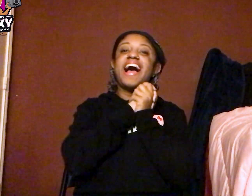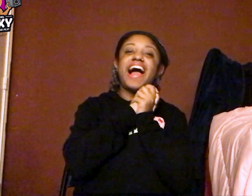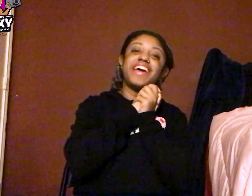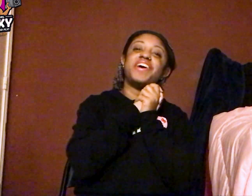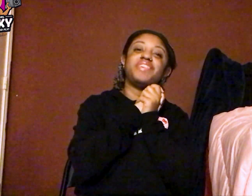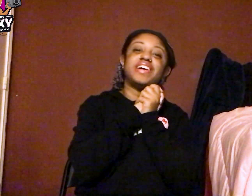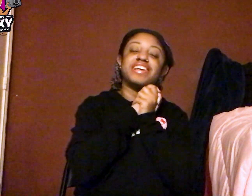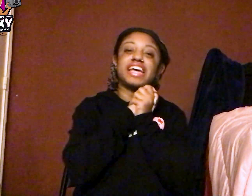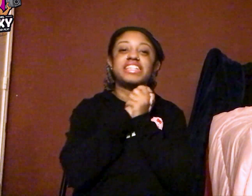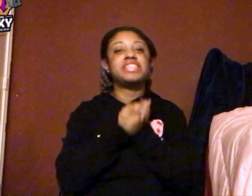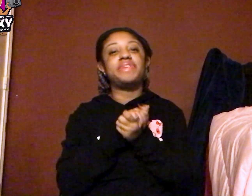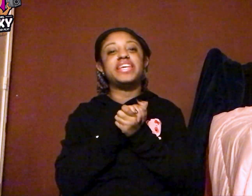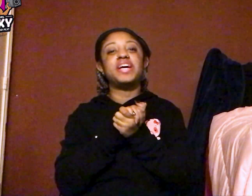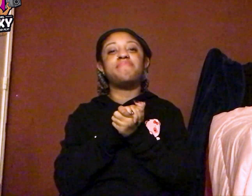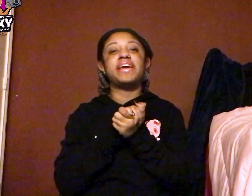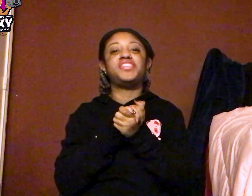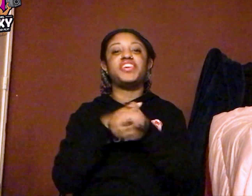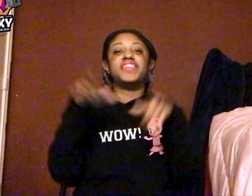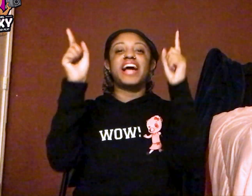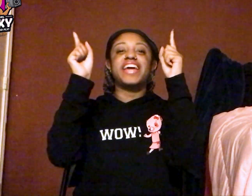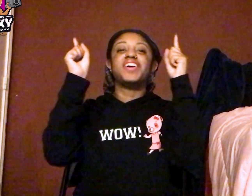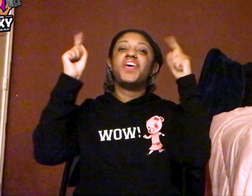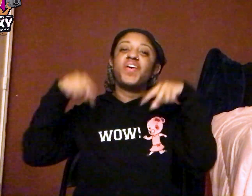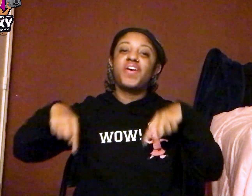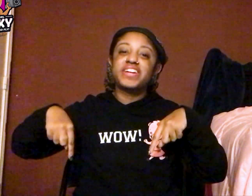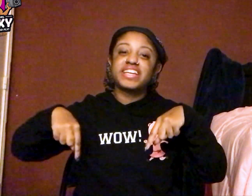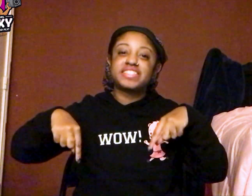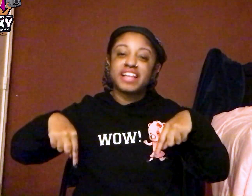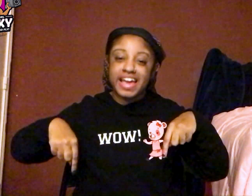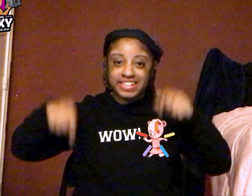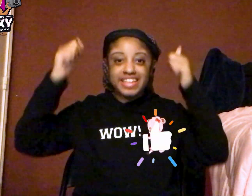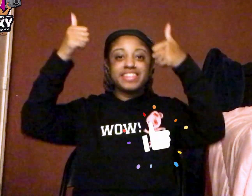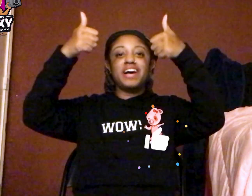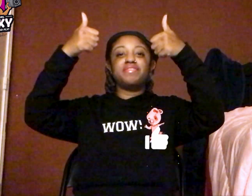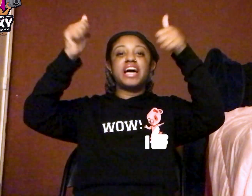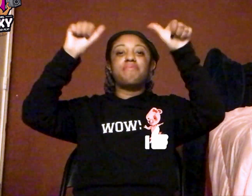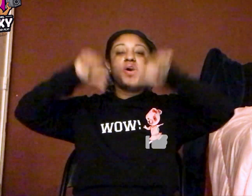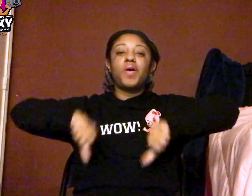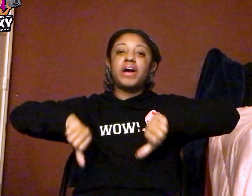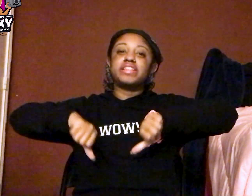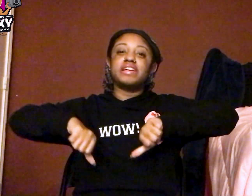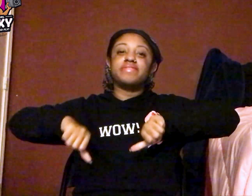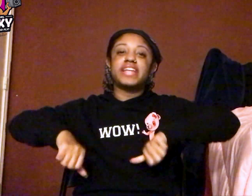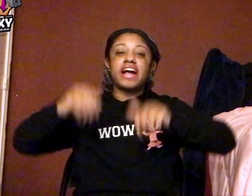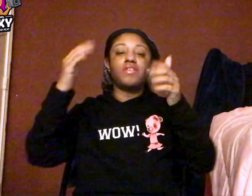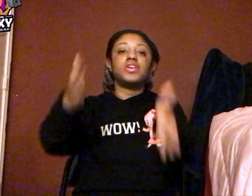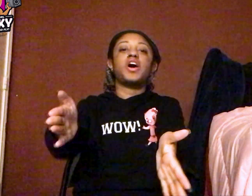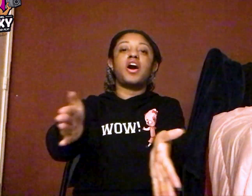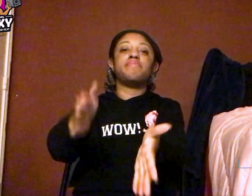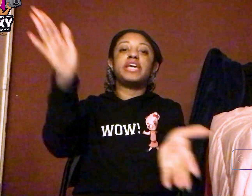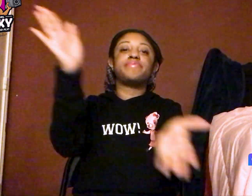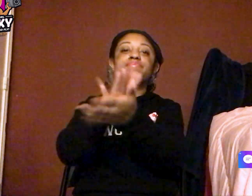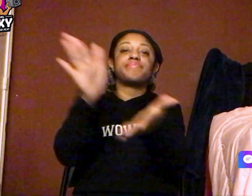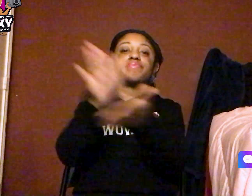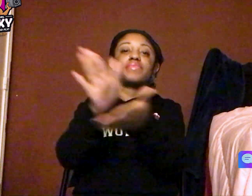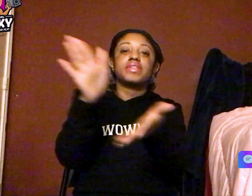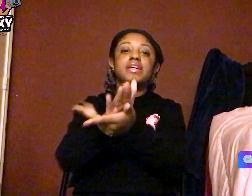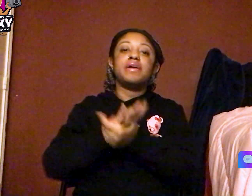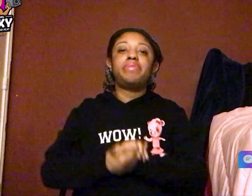I hope you guys like this video. Make sure you like or dislike, thumbs up or thumbs down, comment.